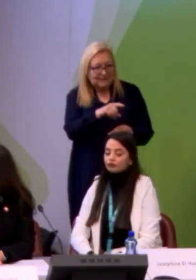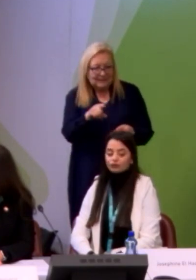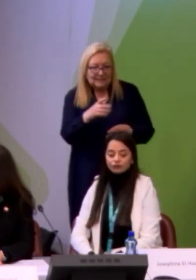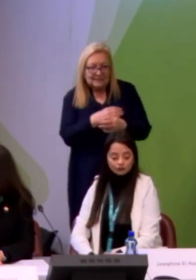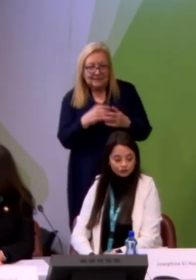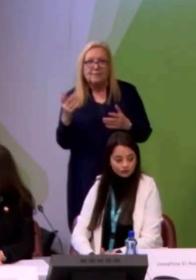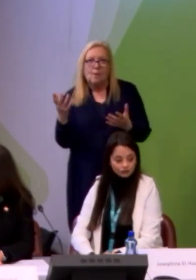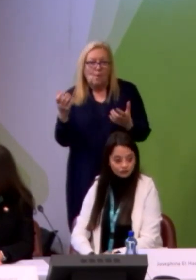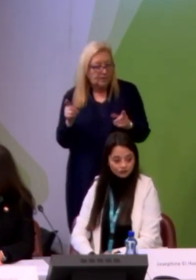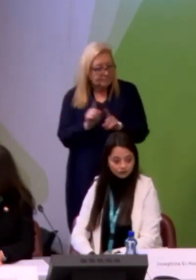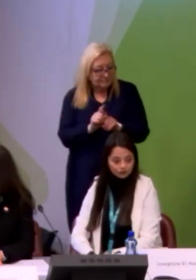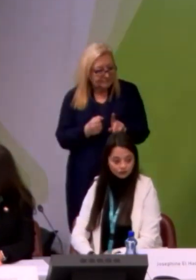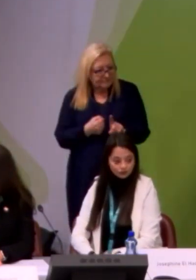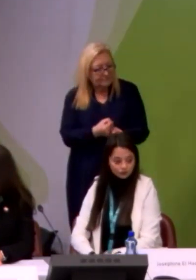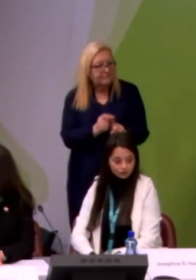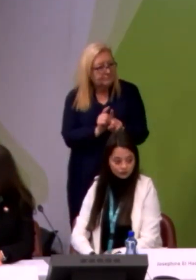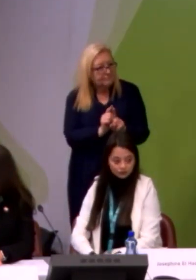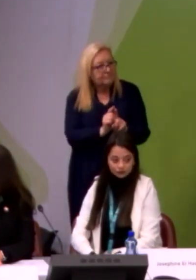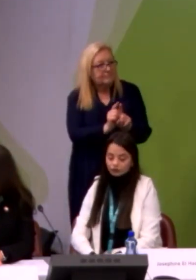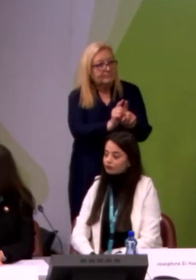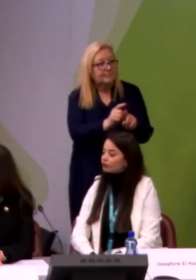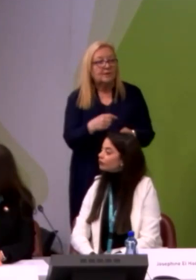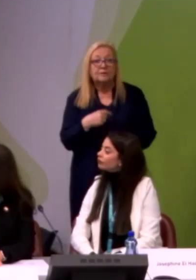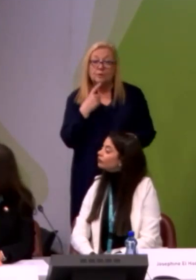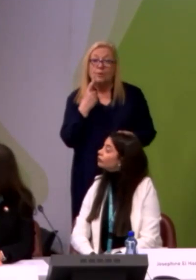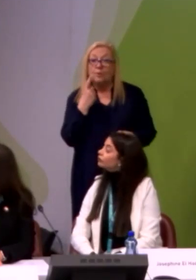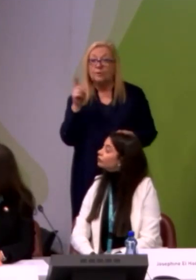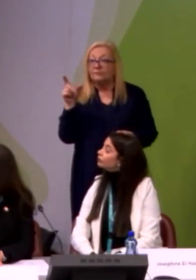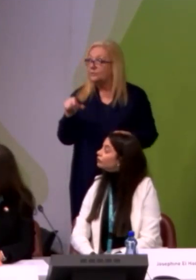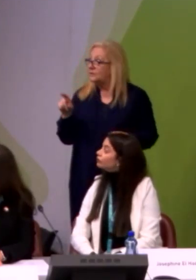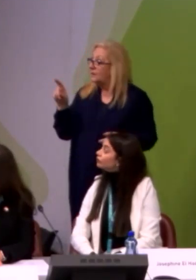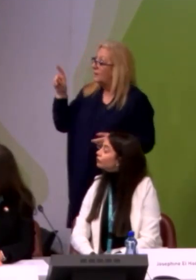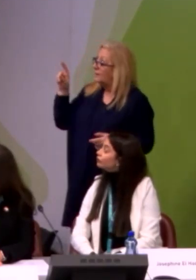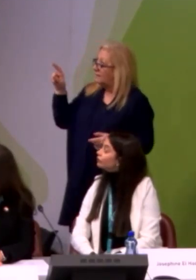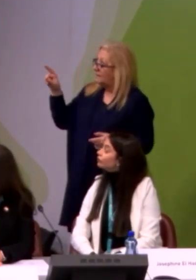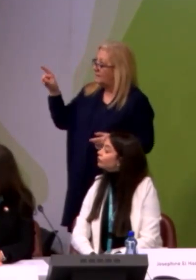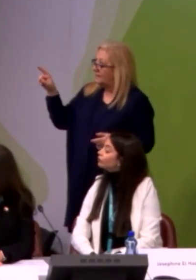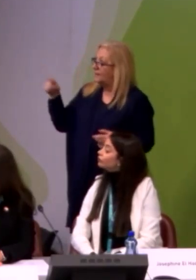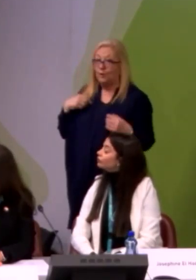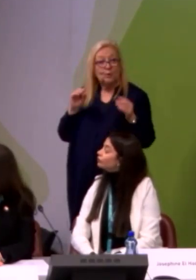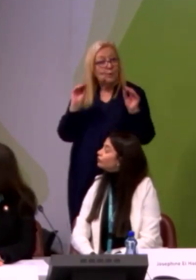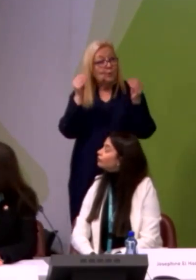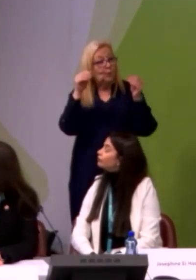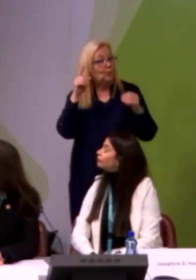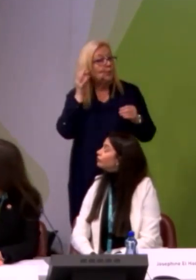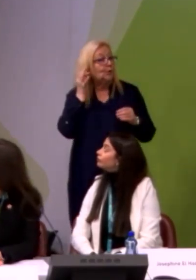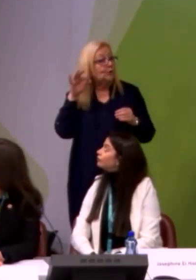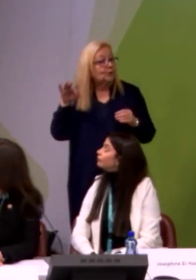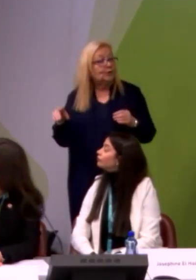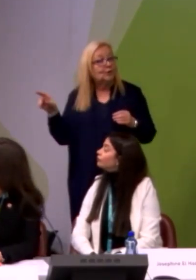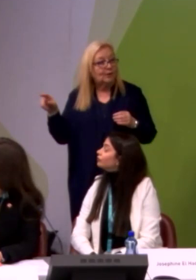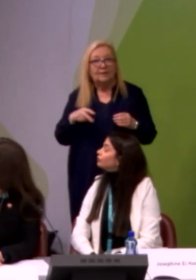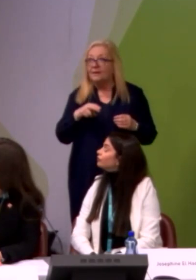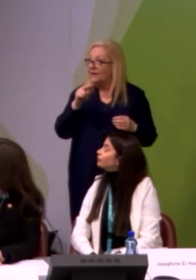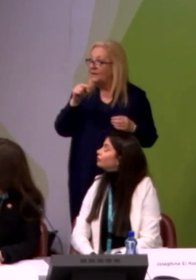schools. And one of those students he helps support is Nadia, the young girl in the picture over there. So